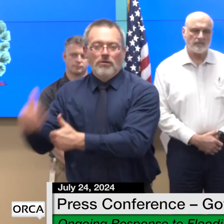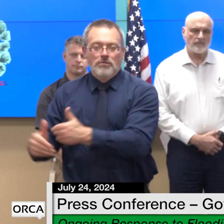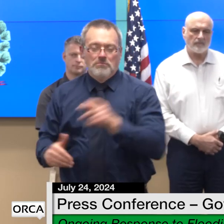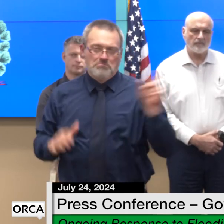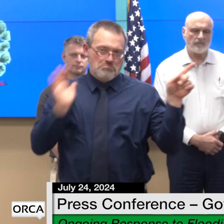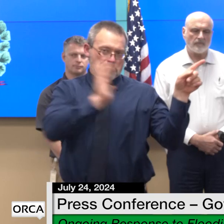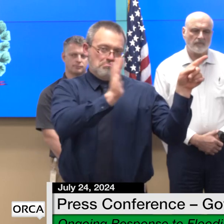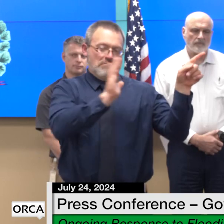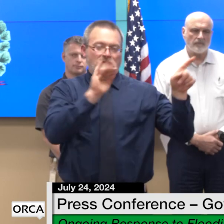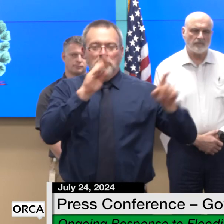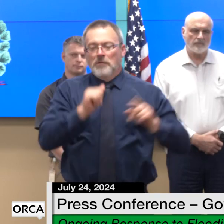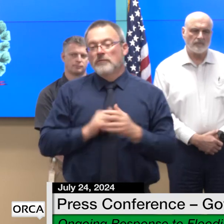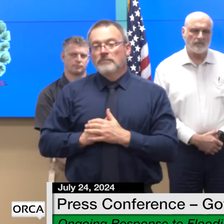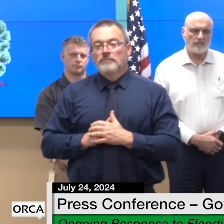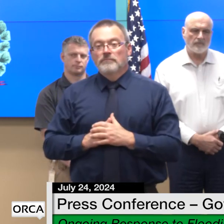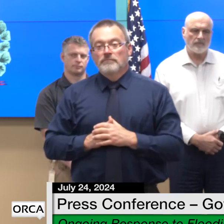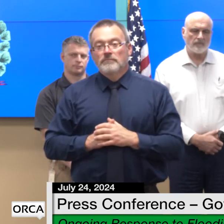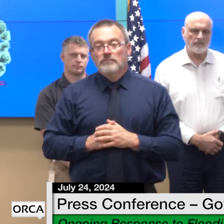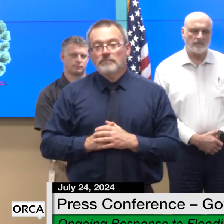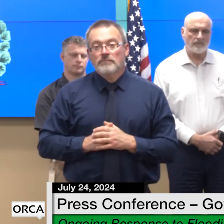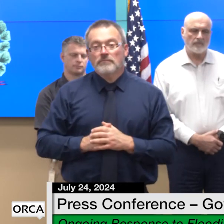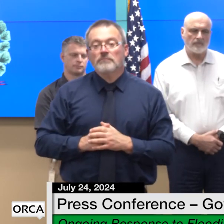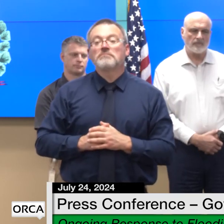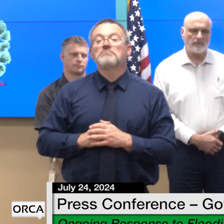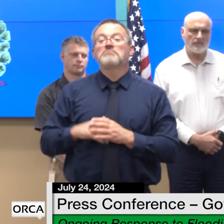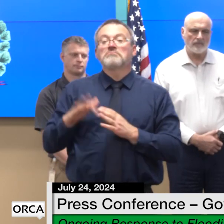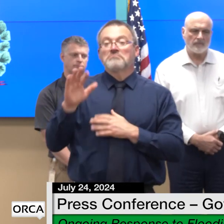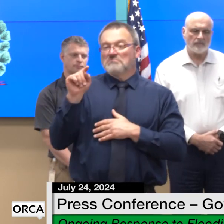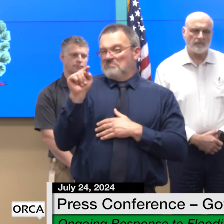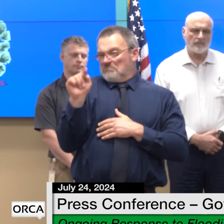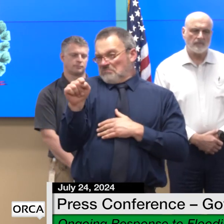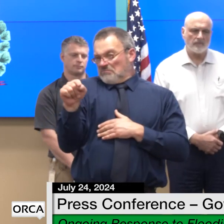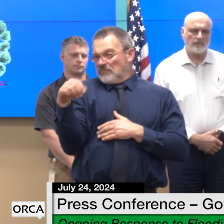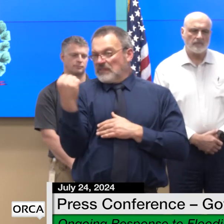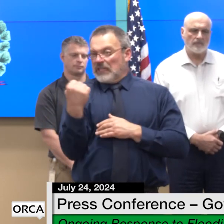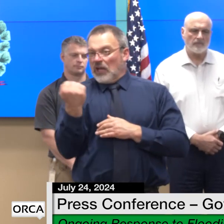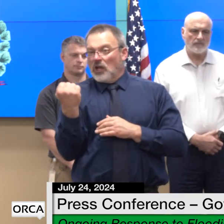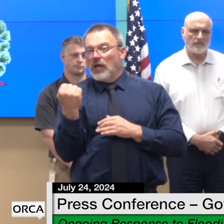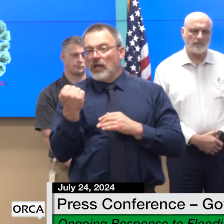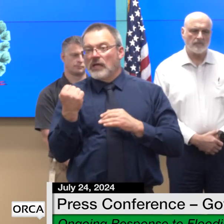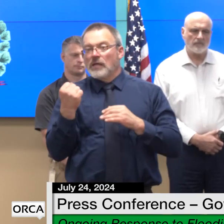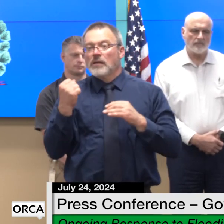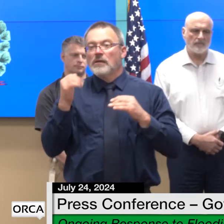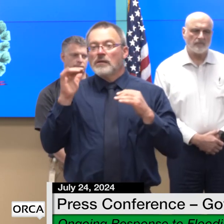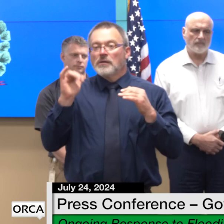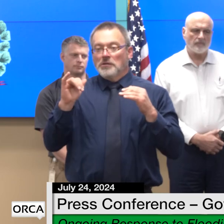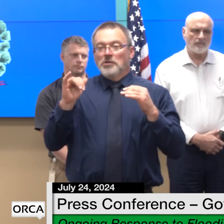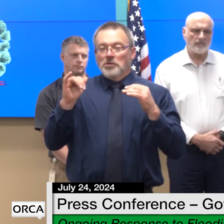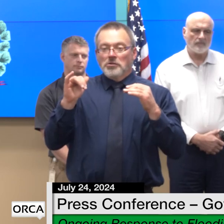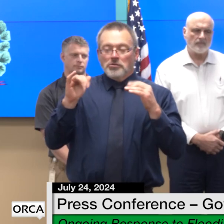At the end of the week, there will be some changes in how to request volunteer assistance.